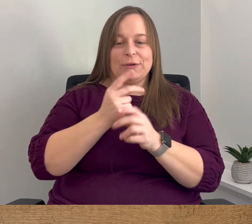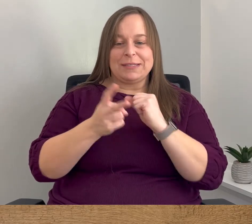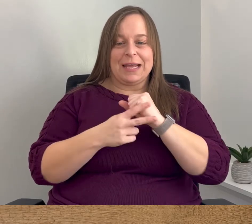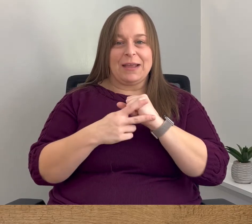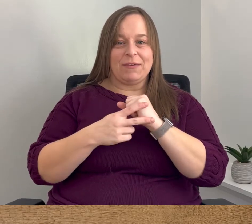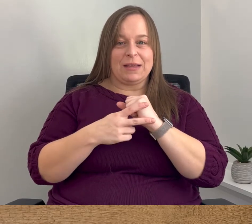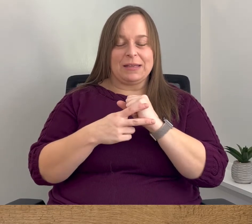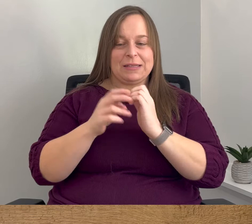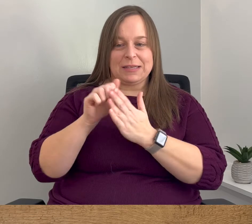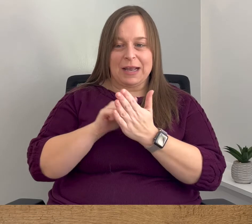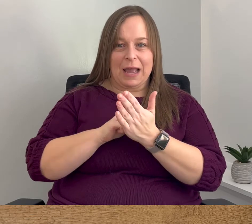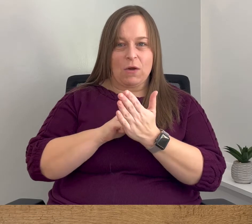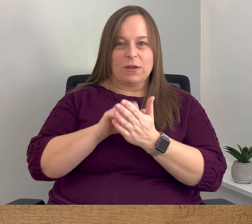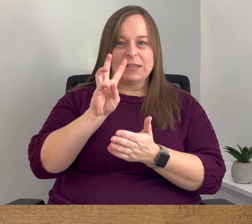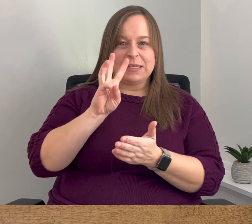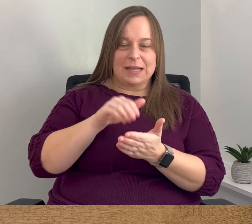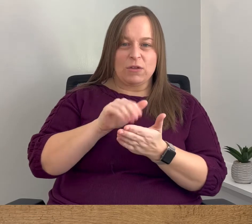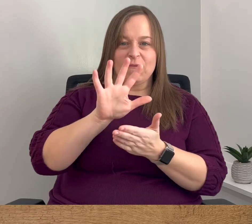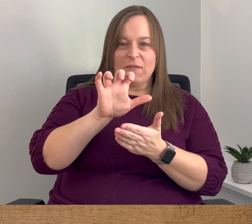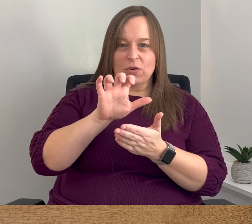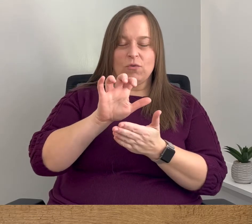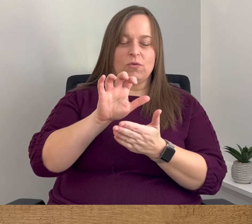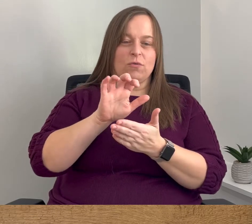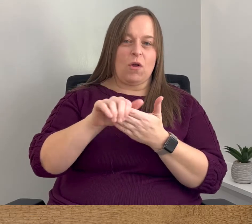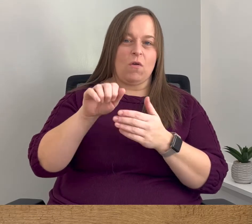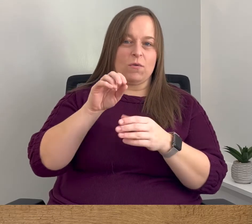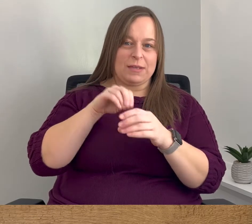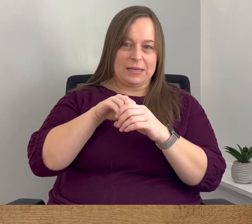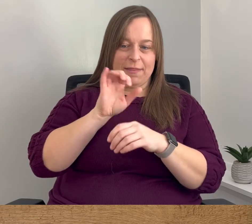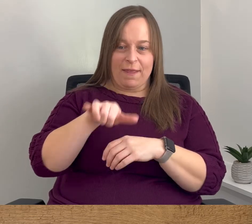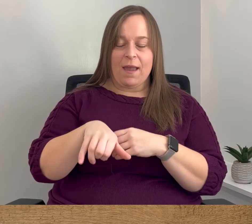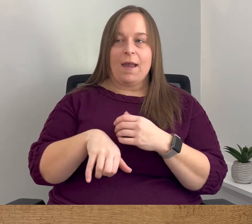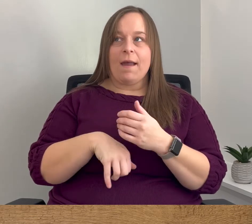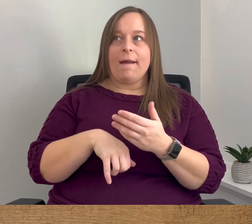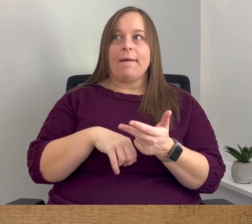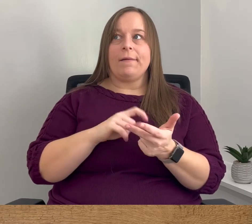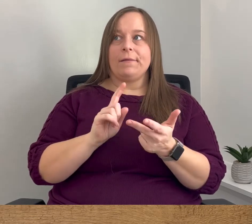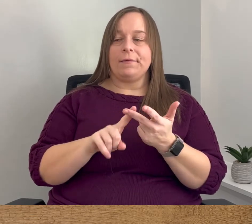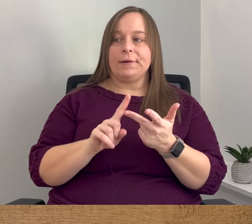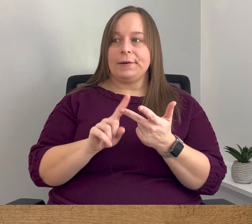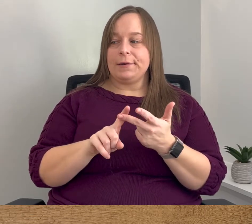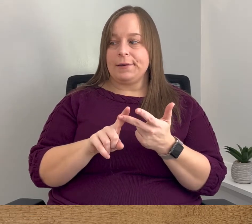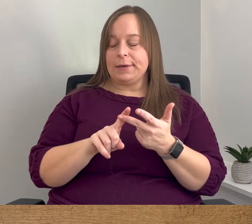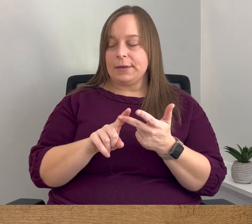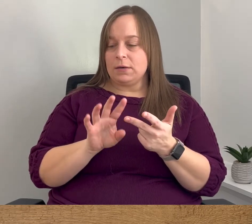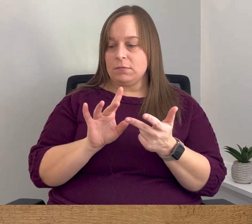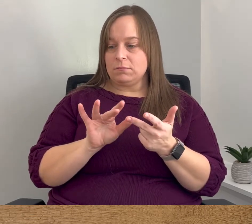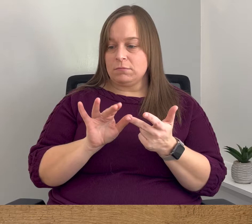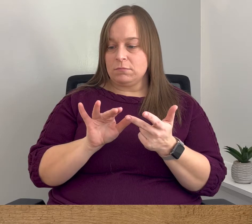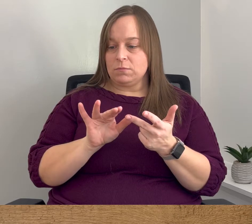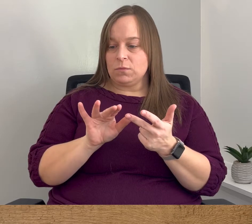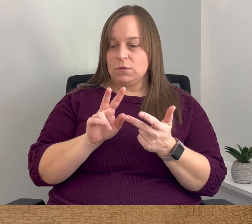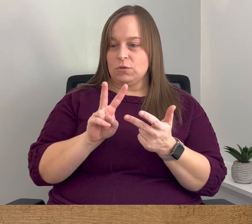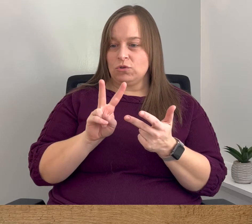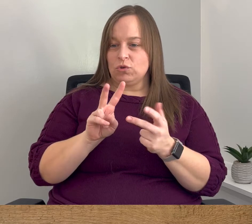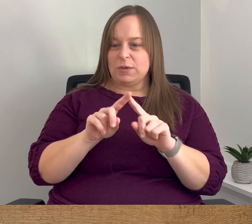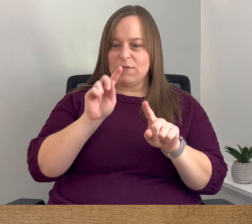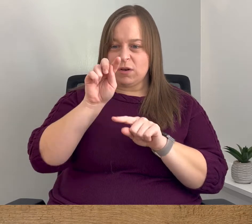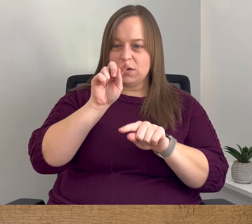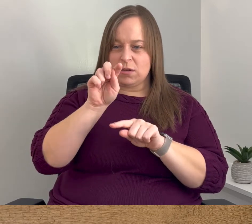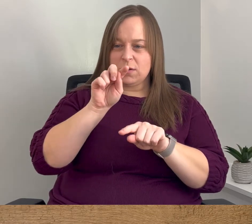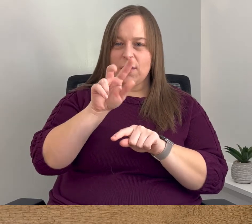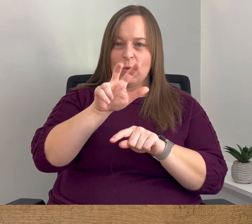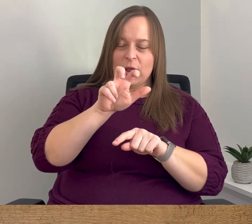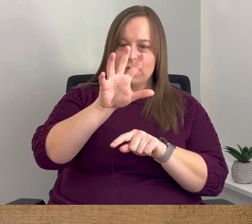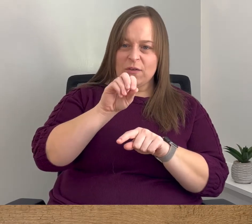savings. Our savings account, we put $6,500 into that. I put two